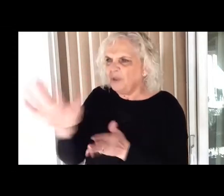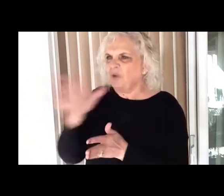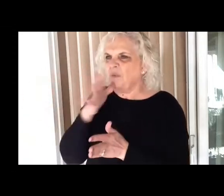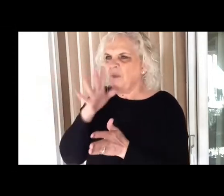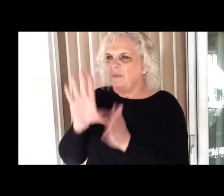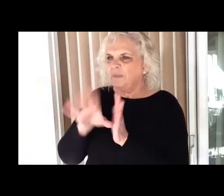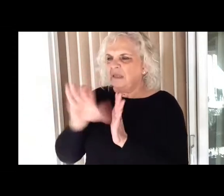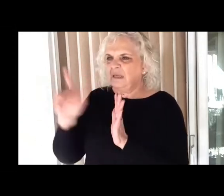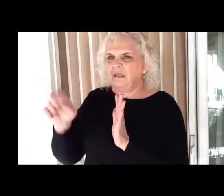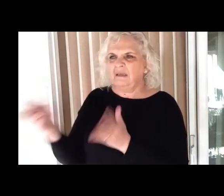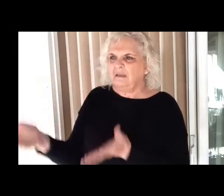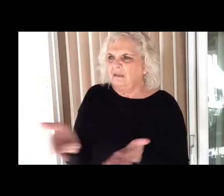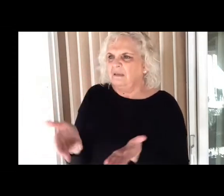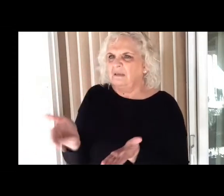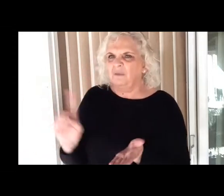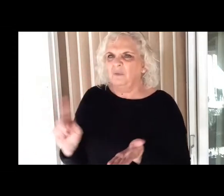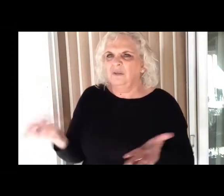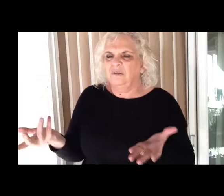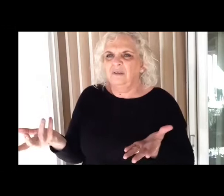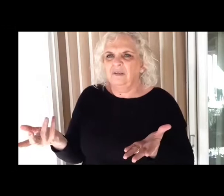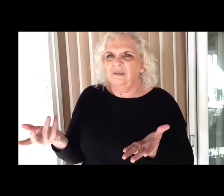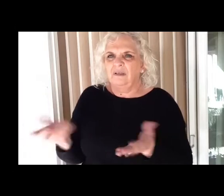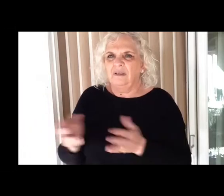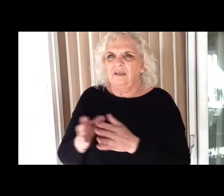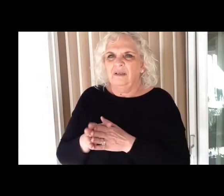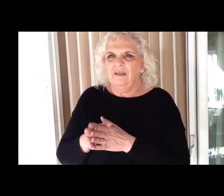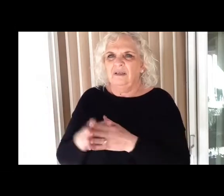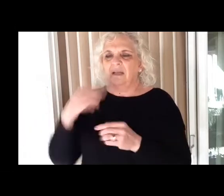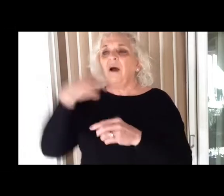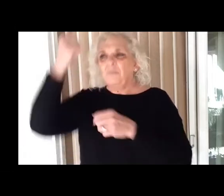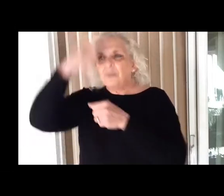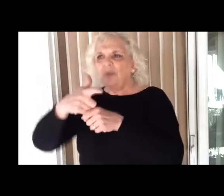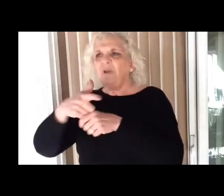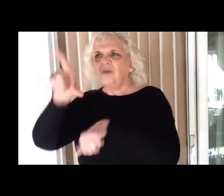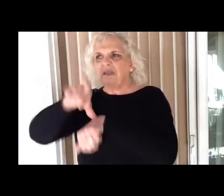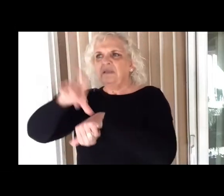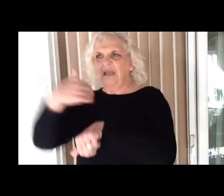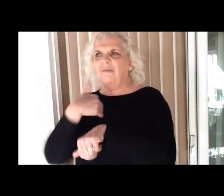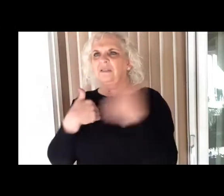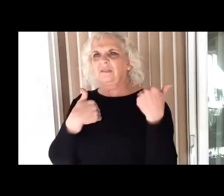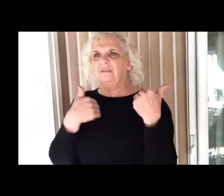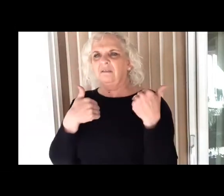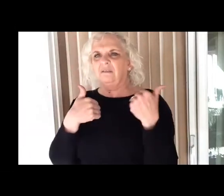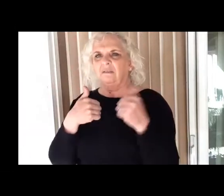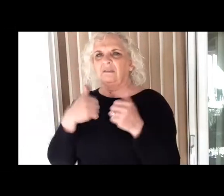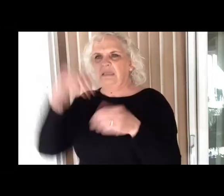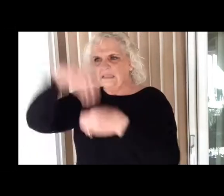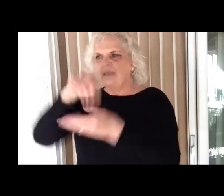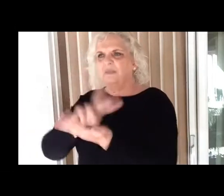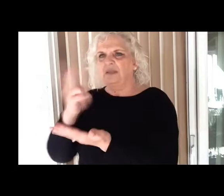cake?" And I said, "No, my brother Danny's got the cake, and he's behind you in the